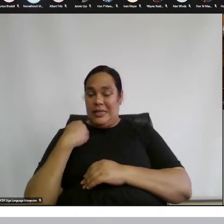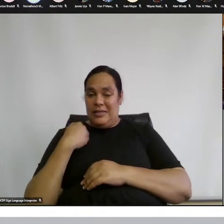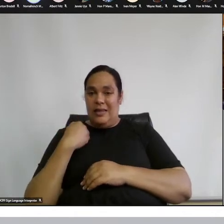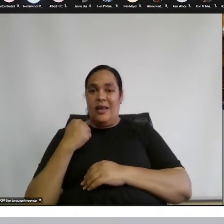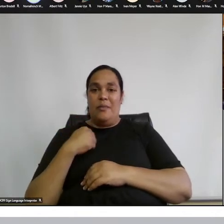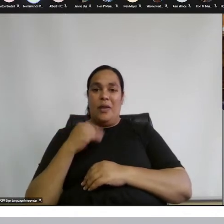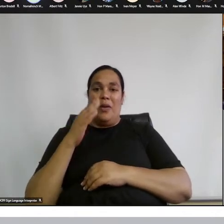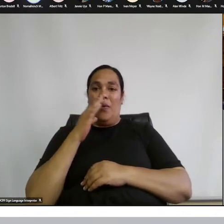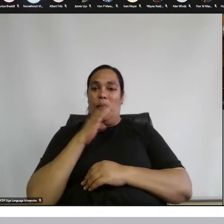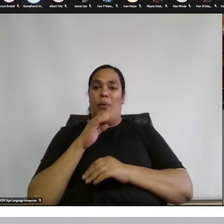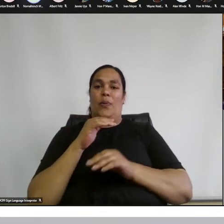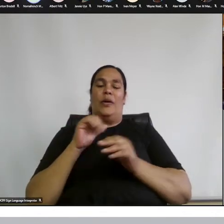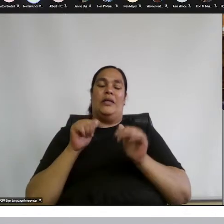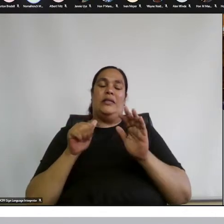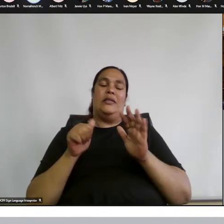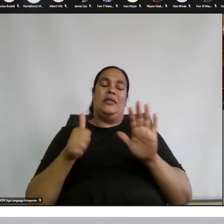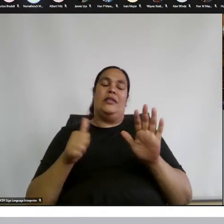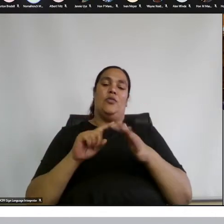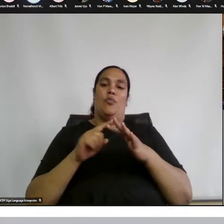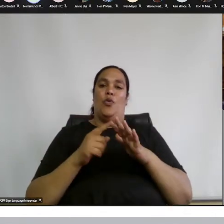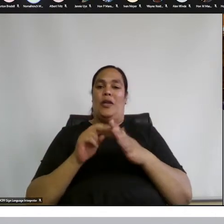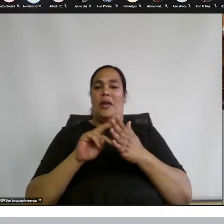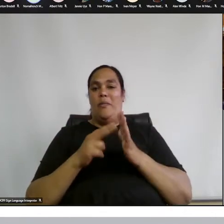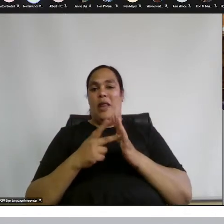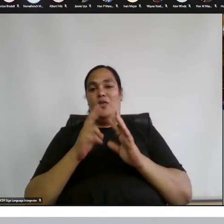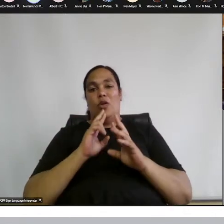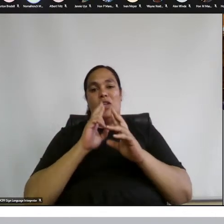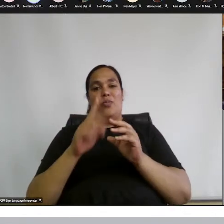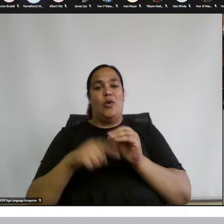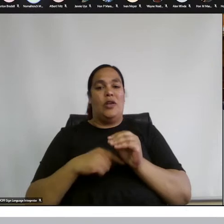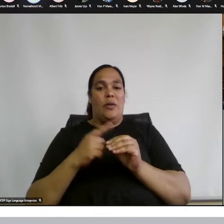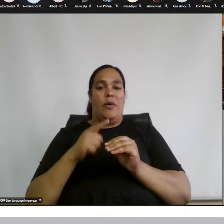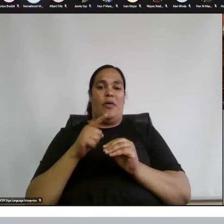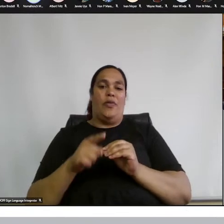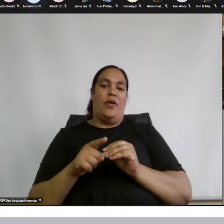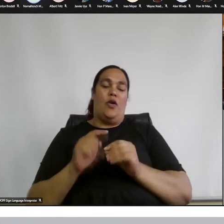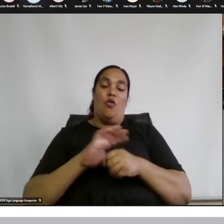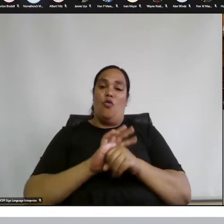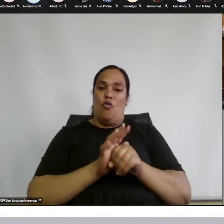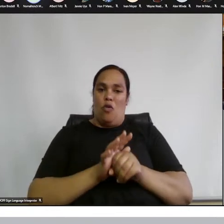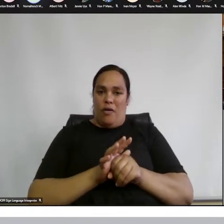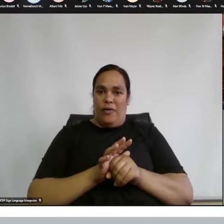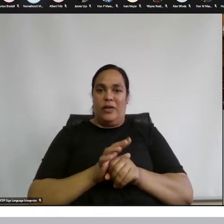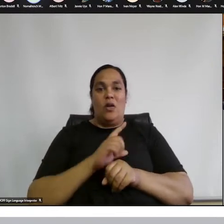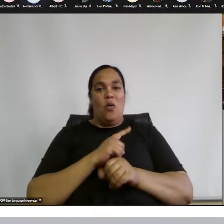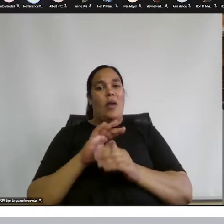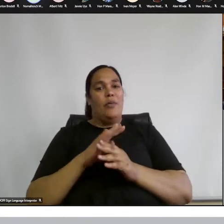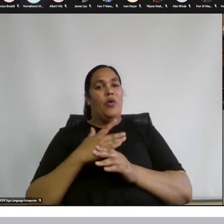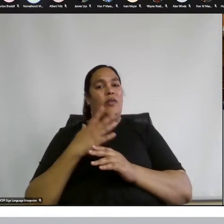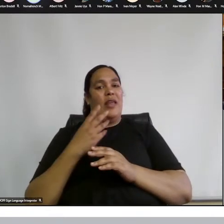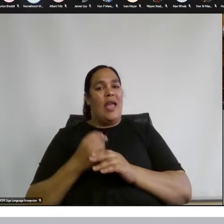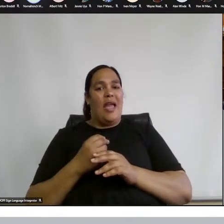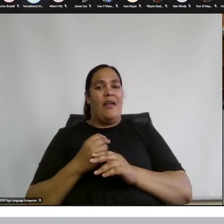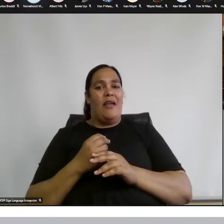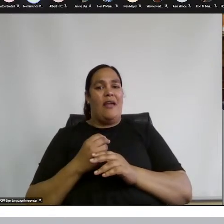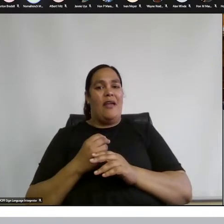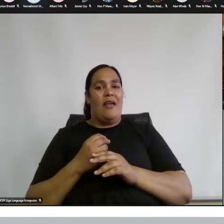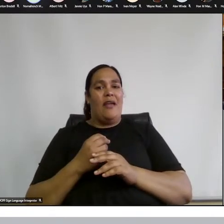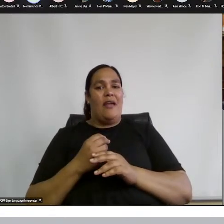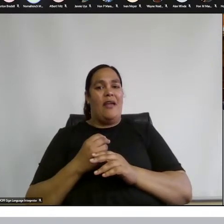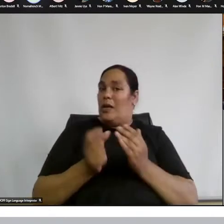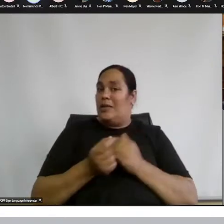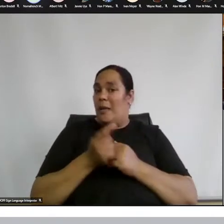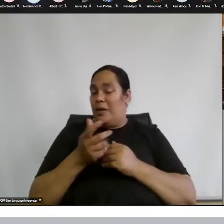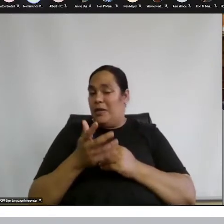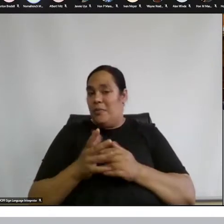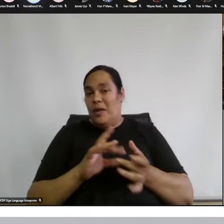6-point plan in response to the COVID. Because we still have got the uncertainties, Speaker,